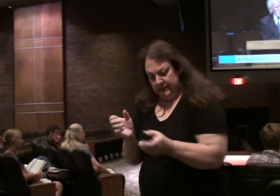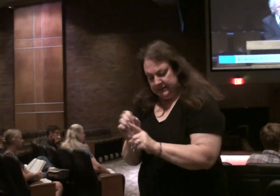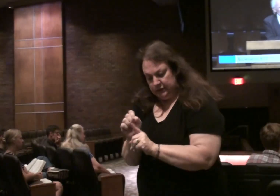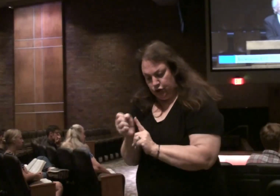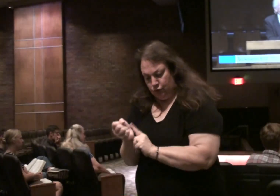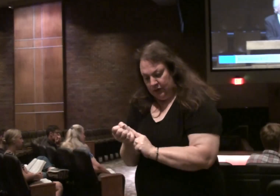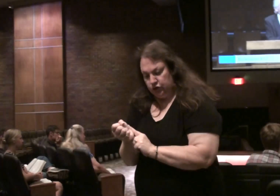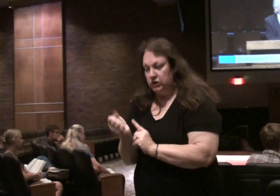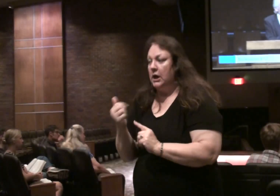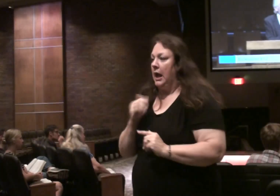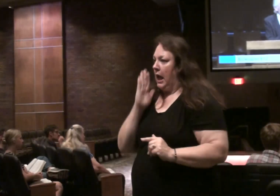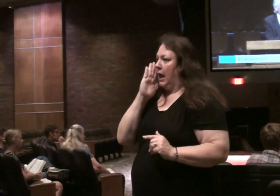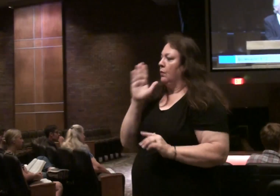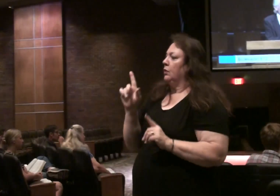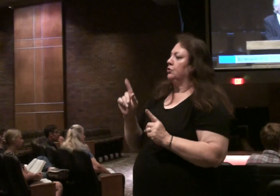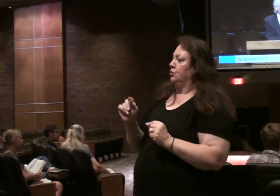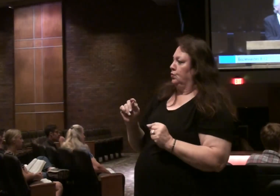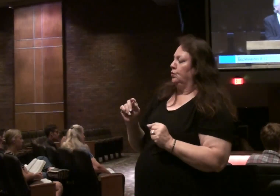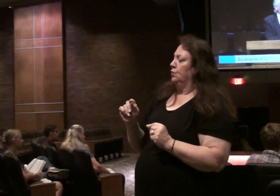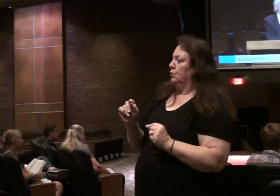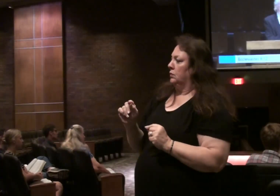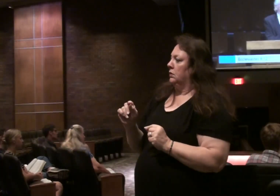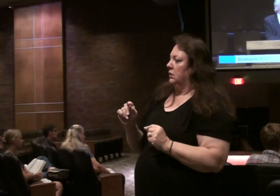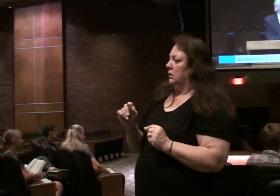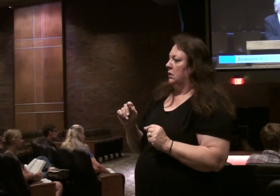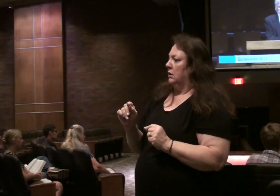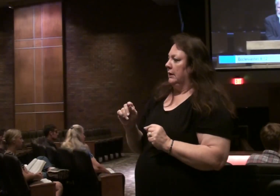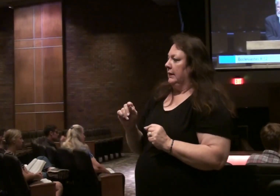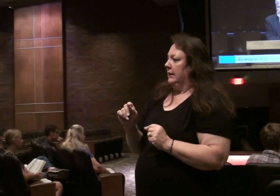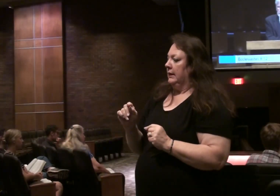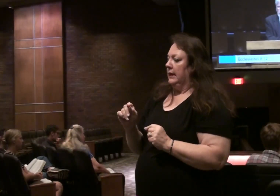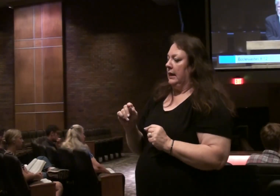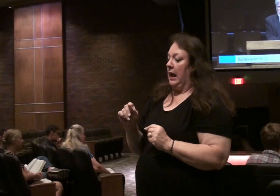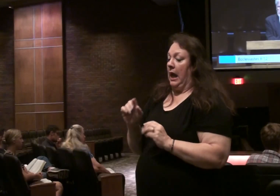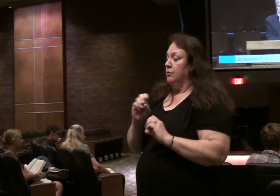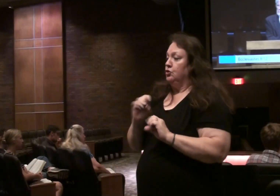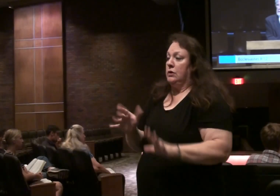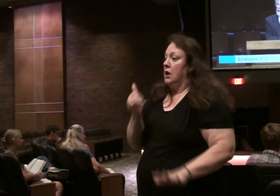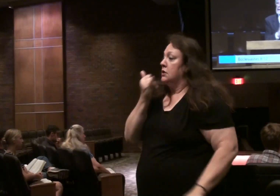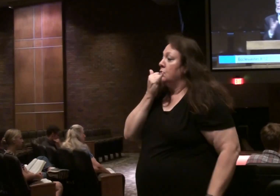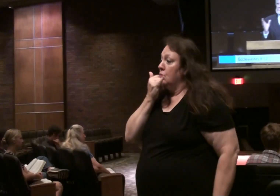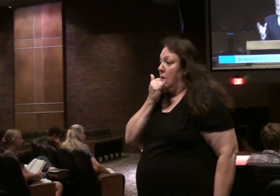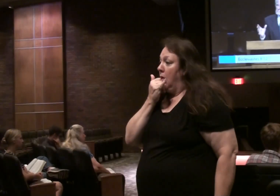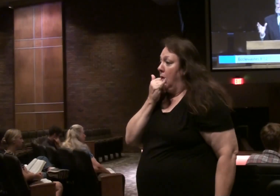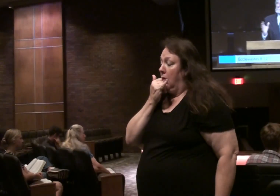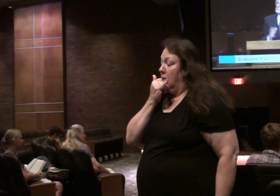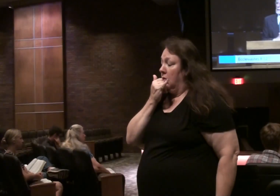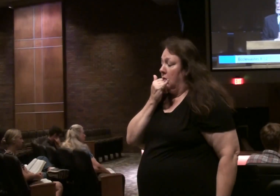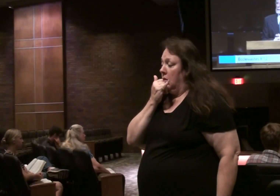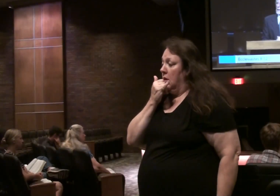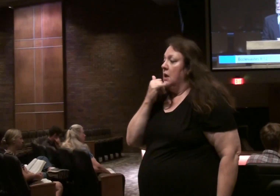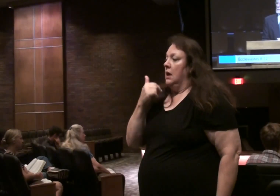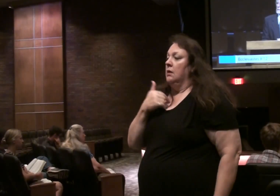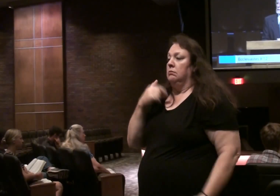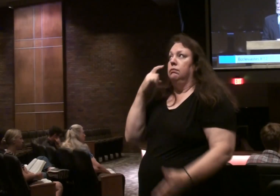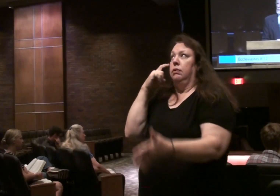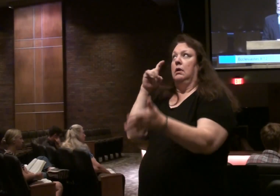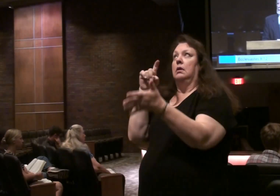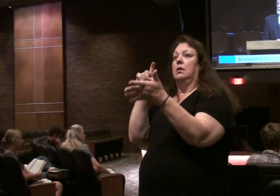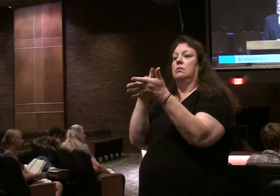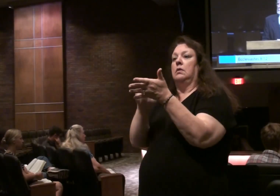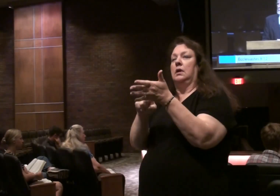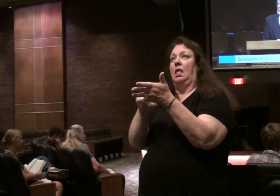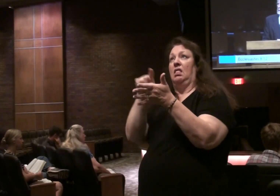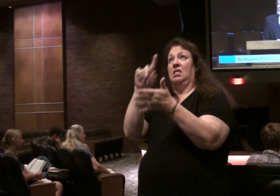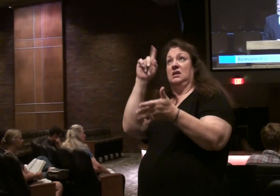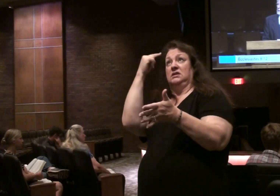I will do things. I'm not doing anything wrong in doing it, but I recognize the system